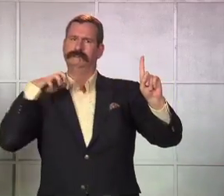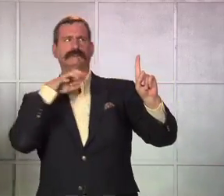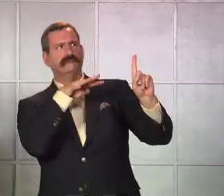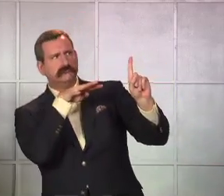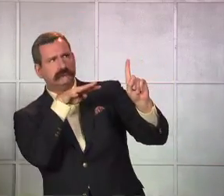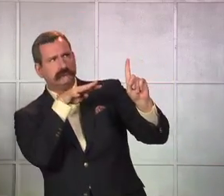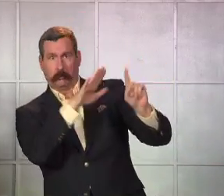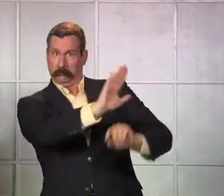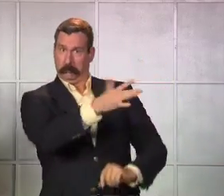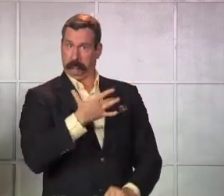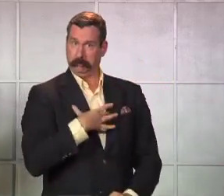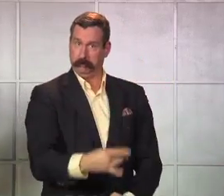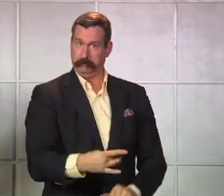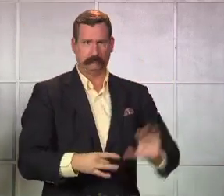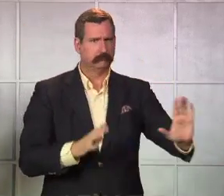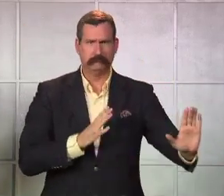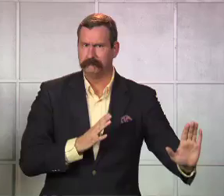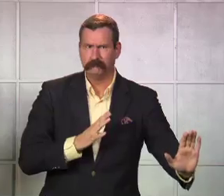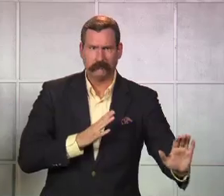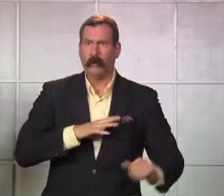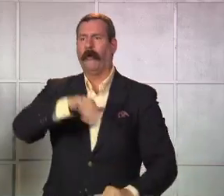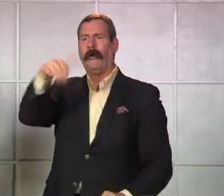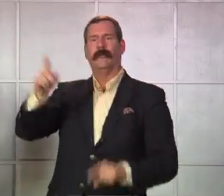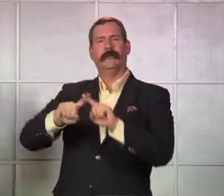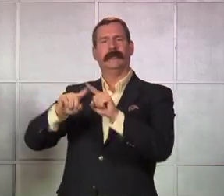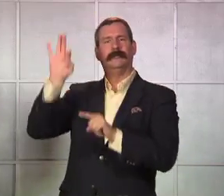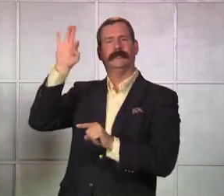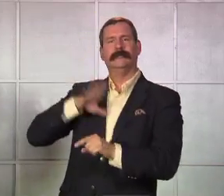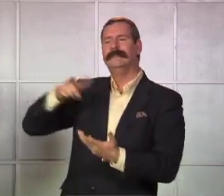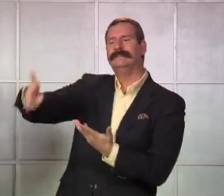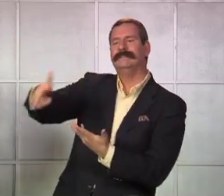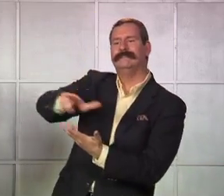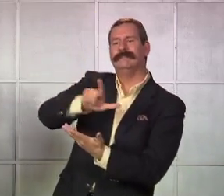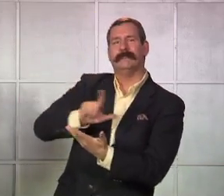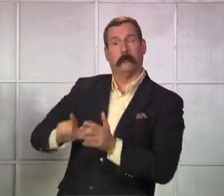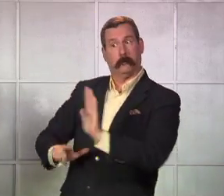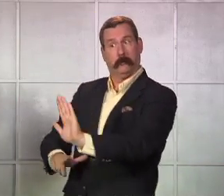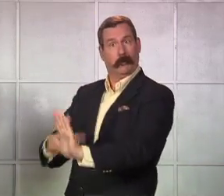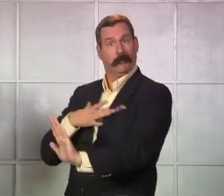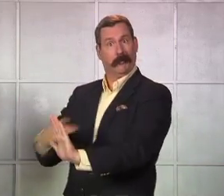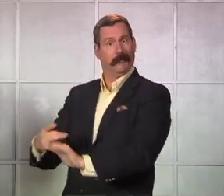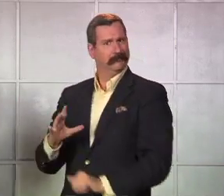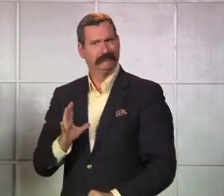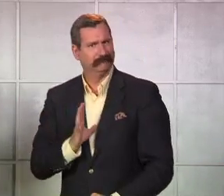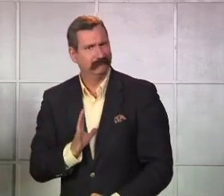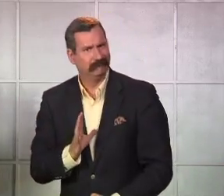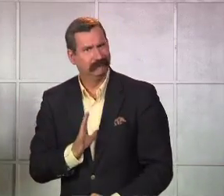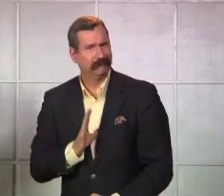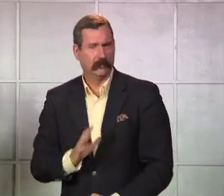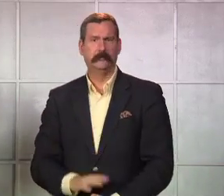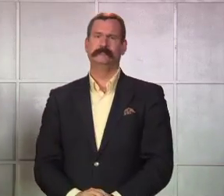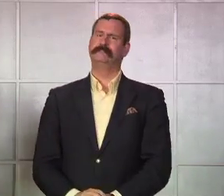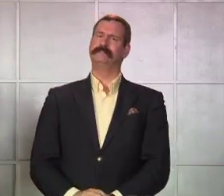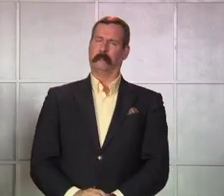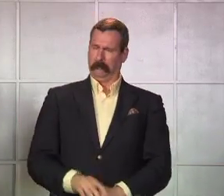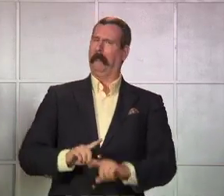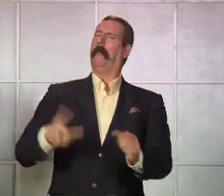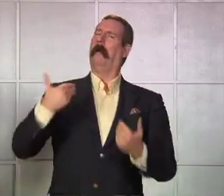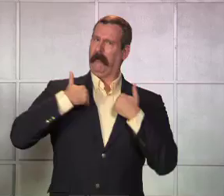many different pastors who rotate or take turns preaching, which is that church's preference. One is not better than the other. There are